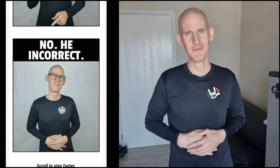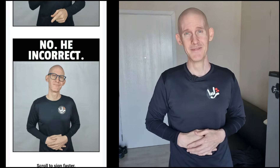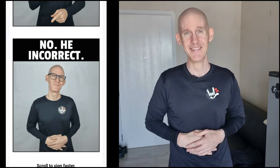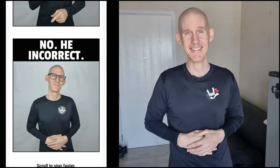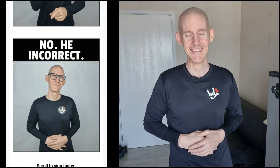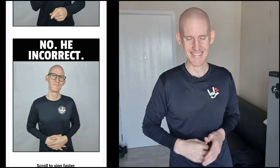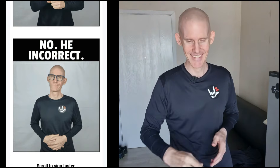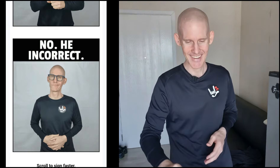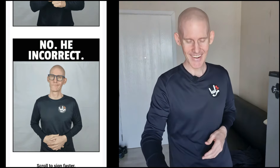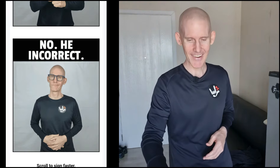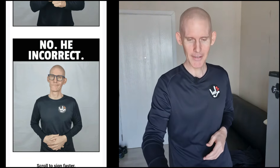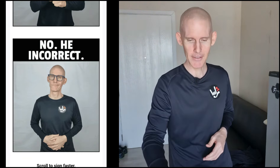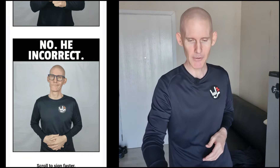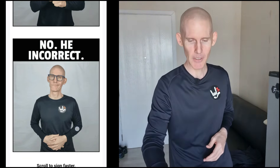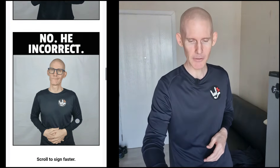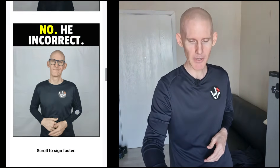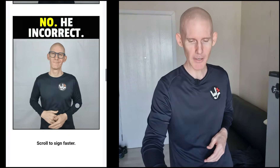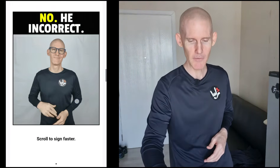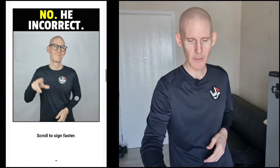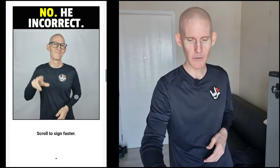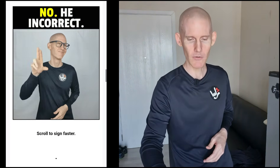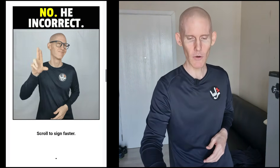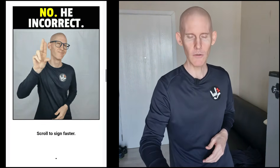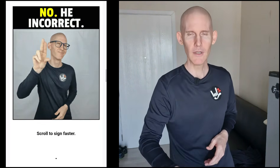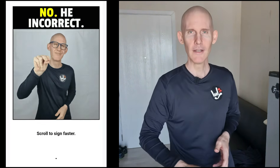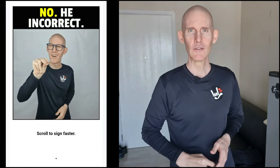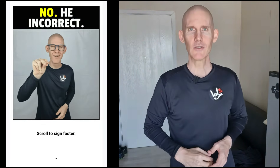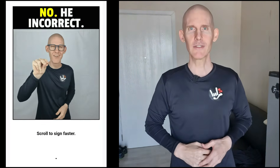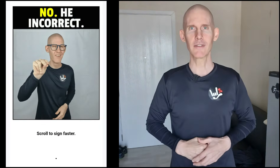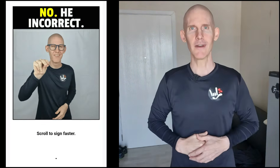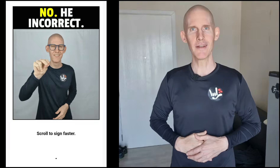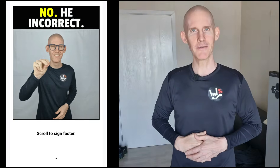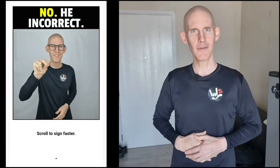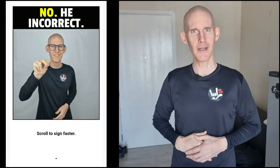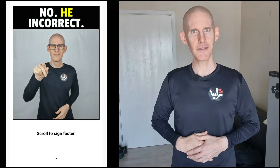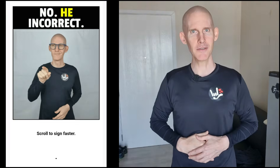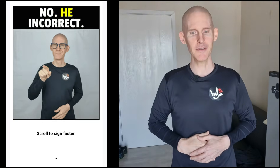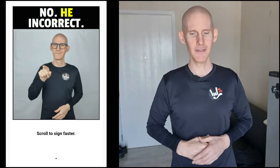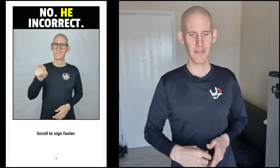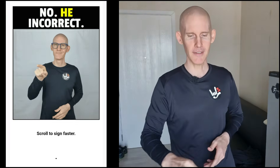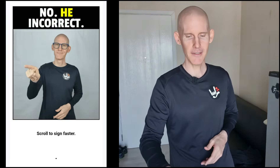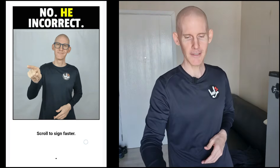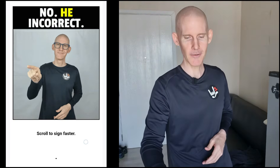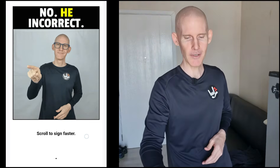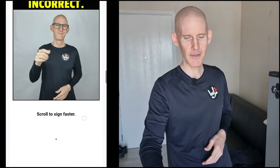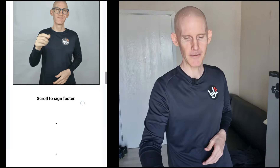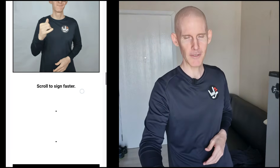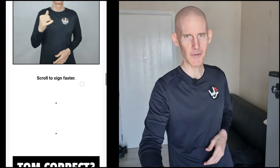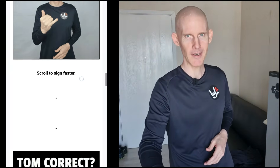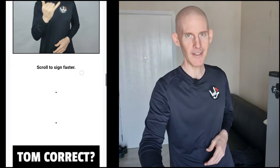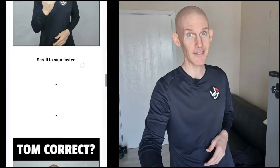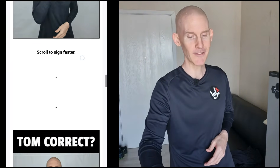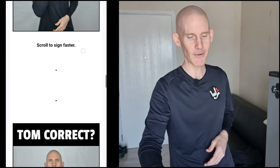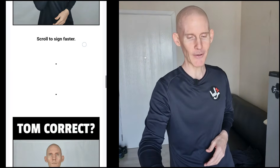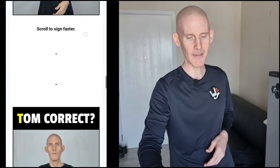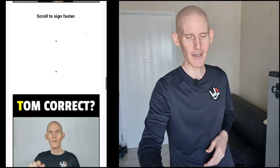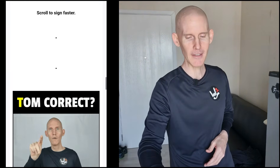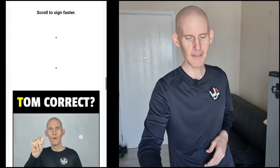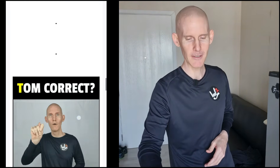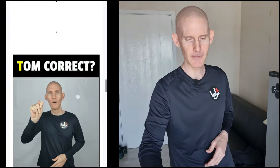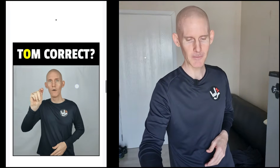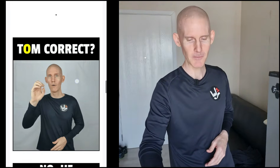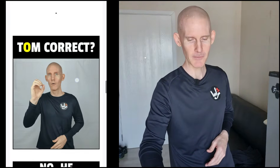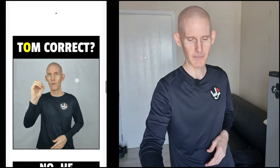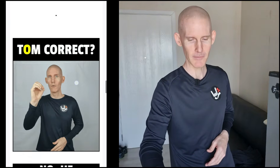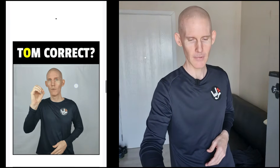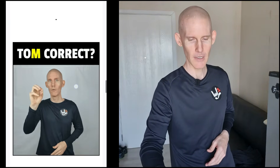incorrect. All right, let's see what else we have. Scroll to sign faster. Here we go. You ready? Follow the